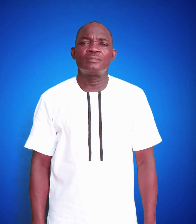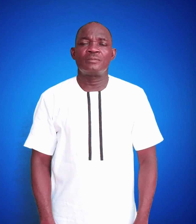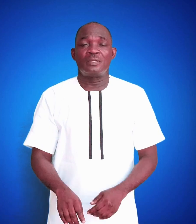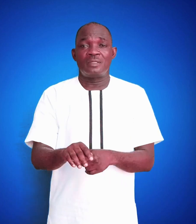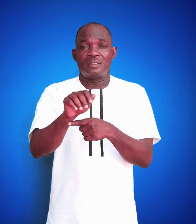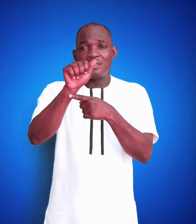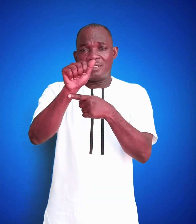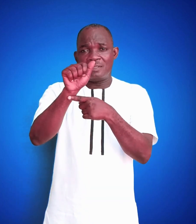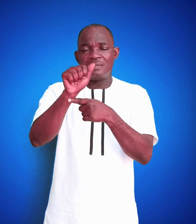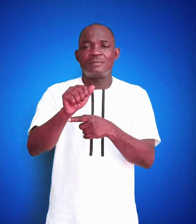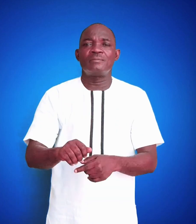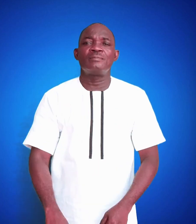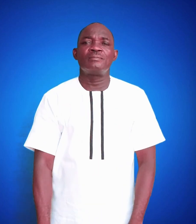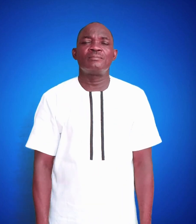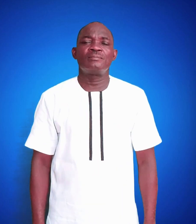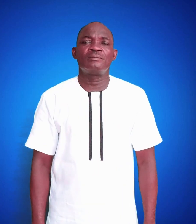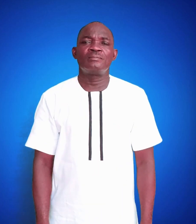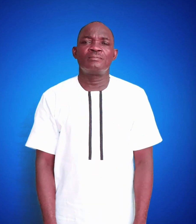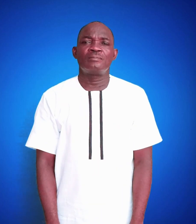A.